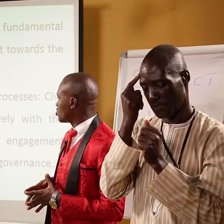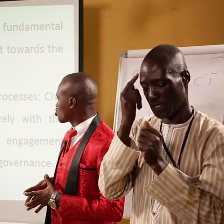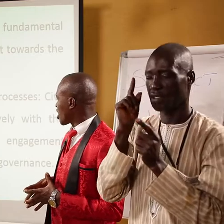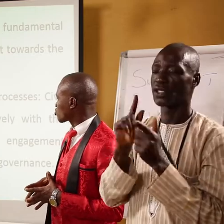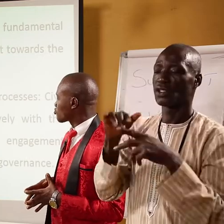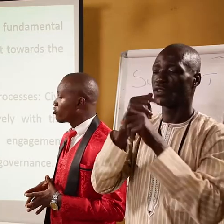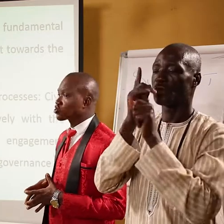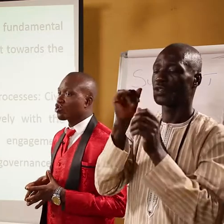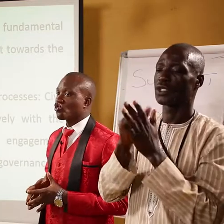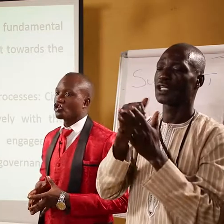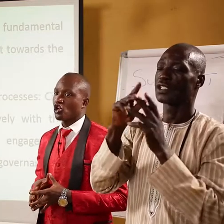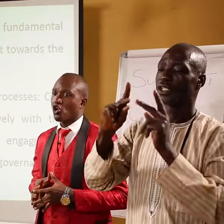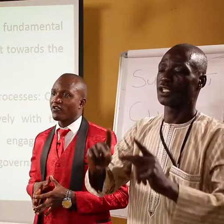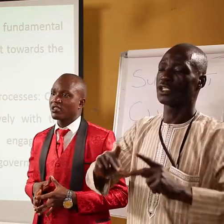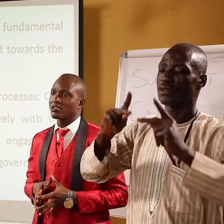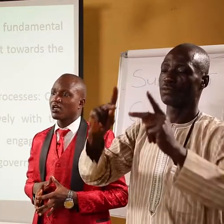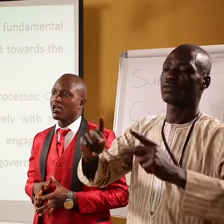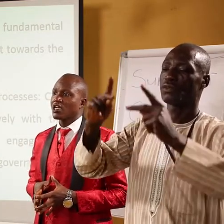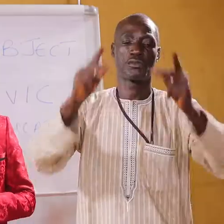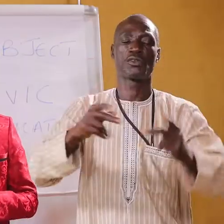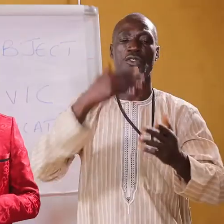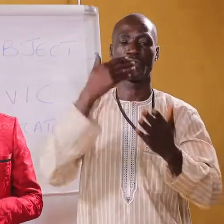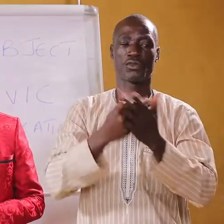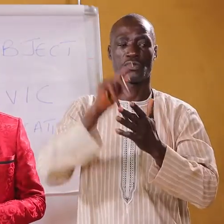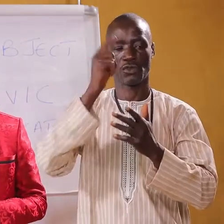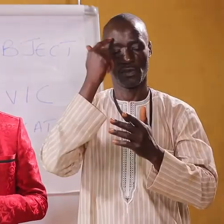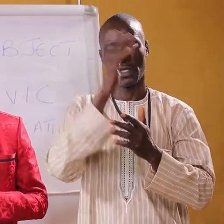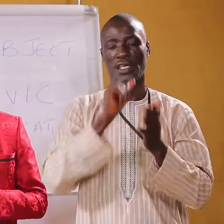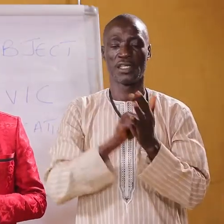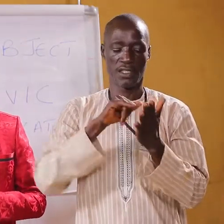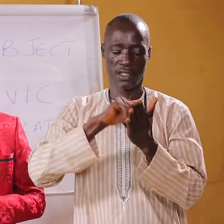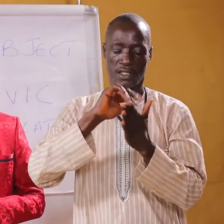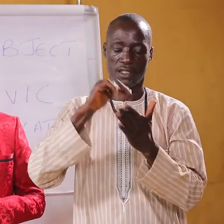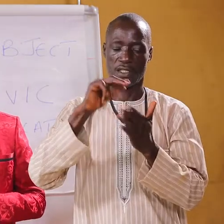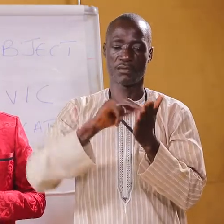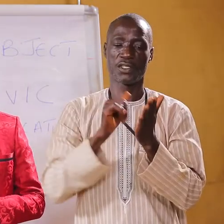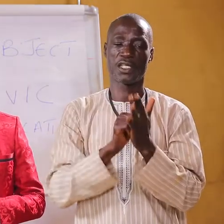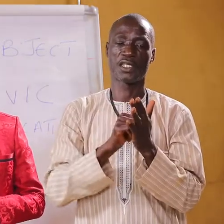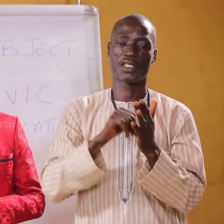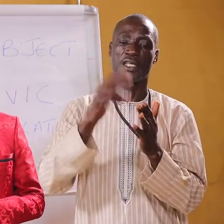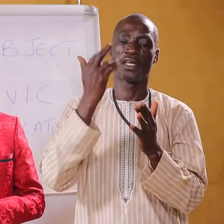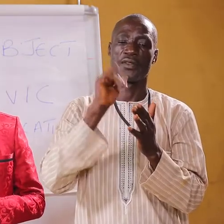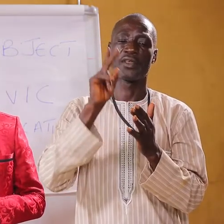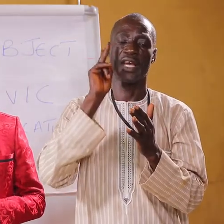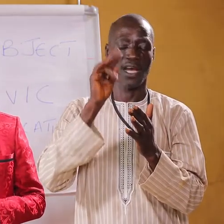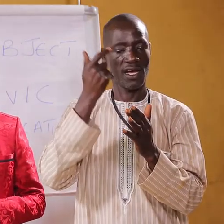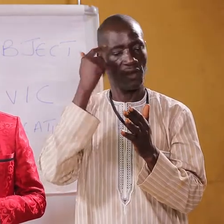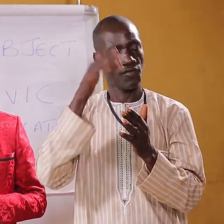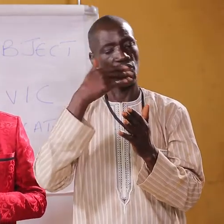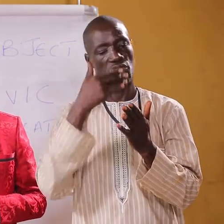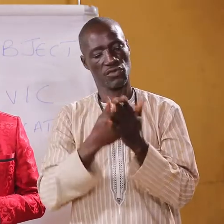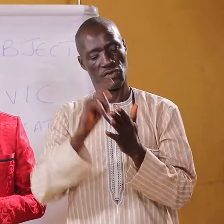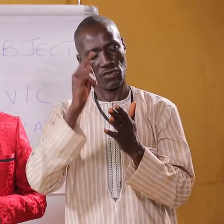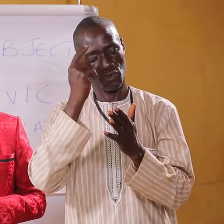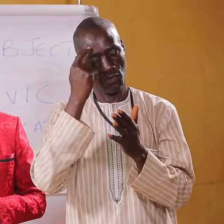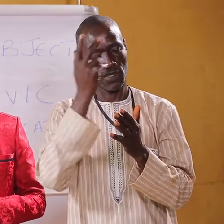strategies so as to promote good governance. It simply means that civil societies are catalysts for good governance.